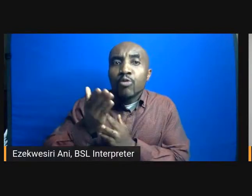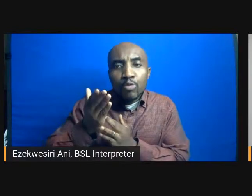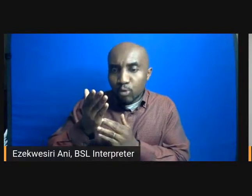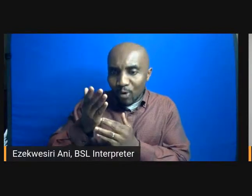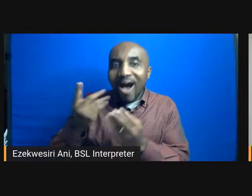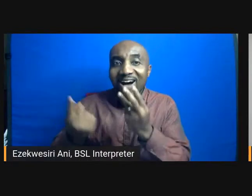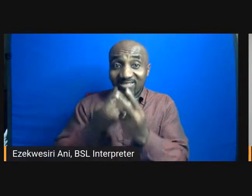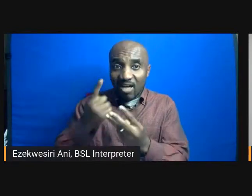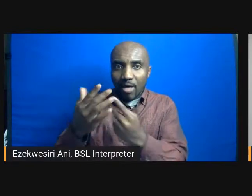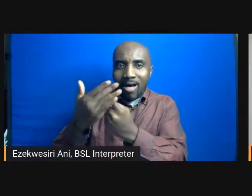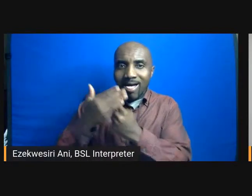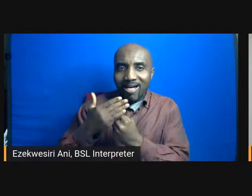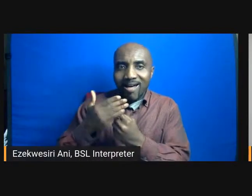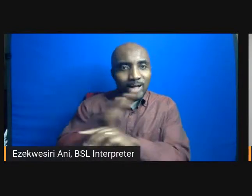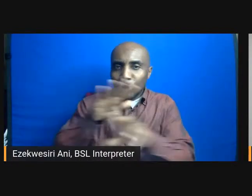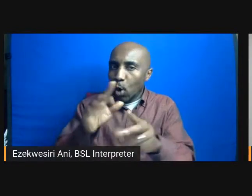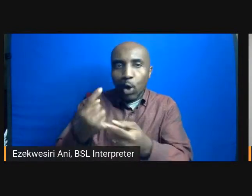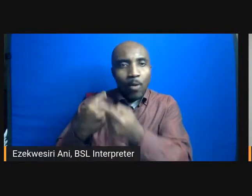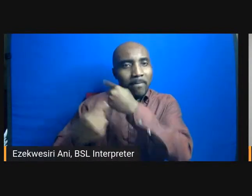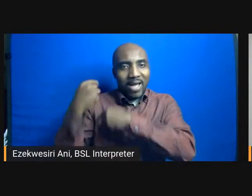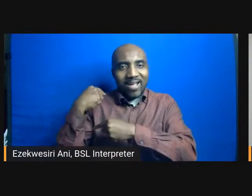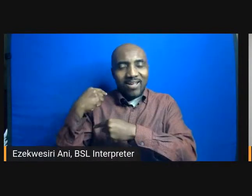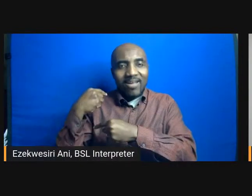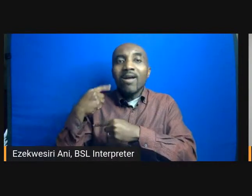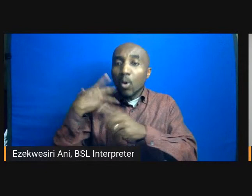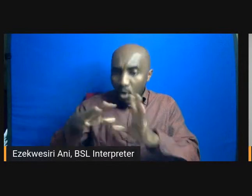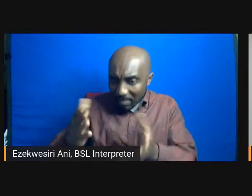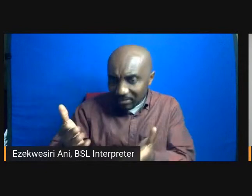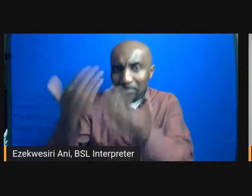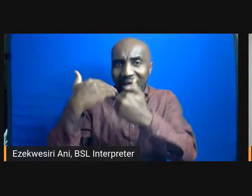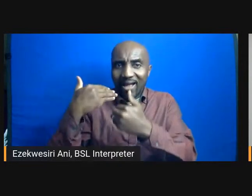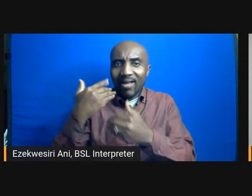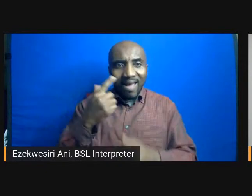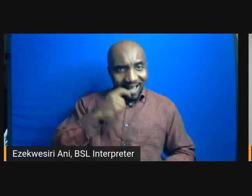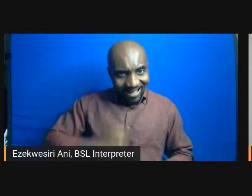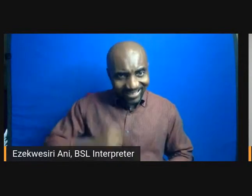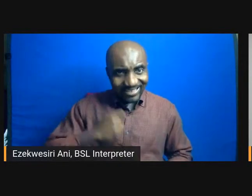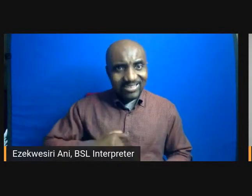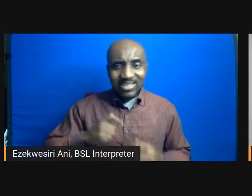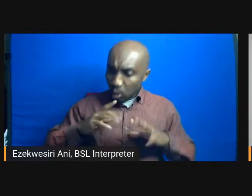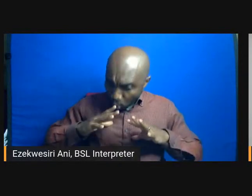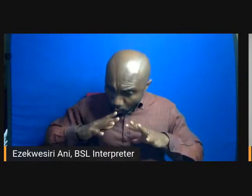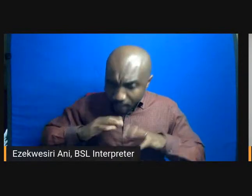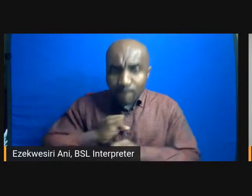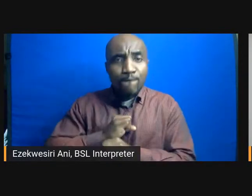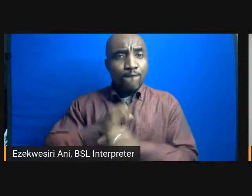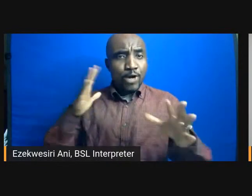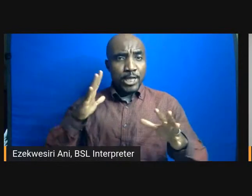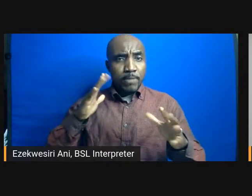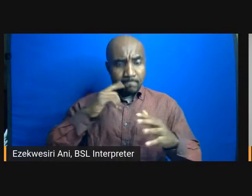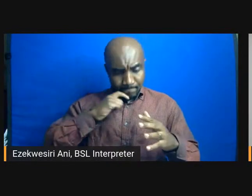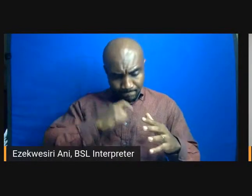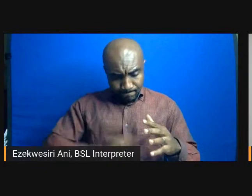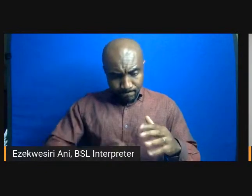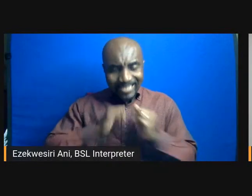return to reclaim our identity, our freedom, and our dignity.